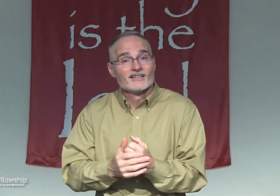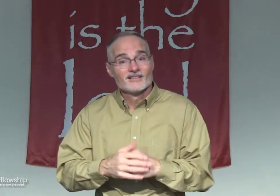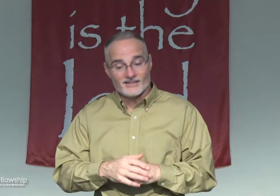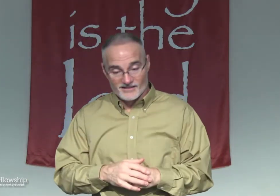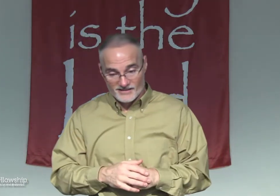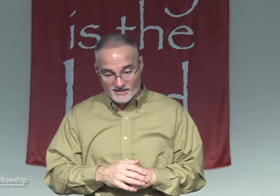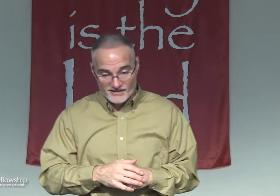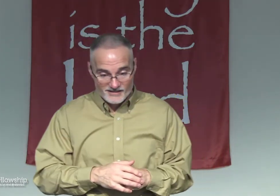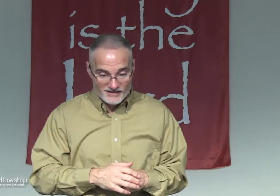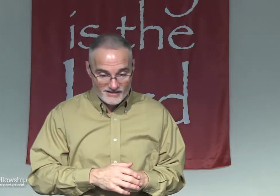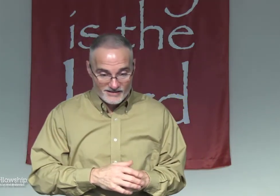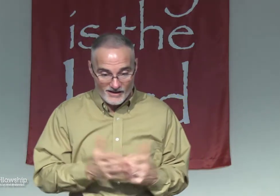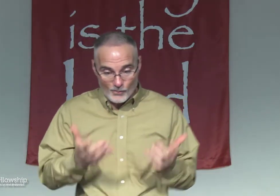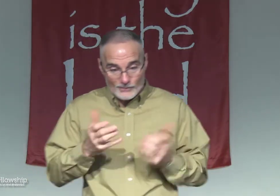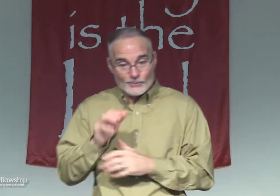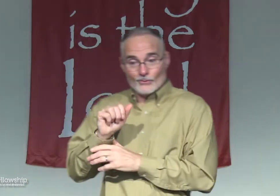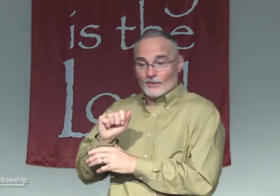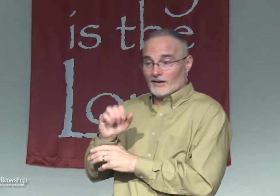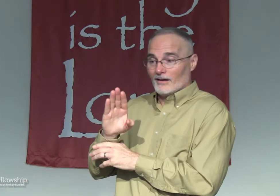My sins have been crucified.